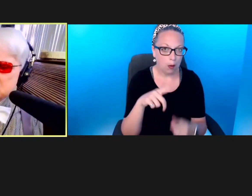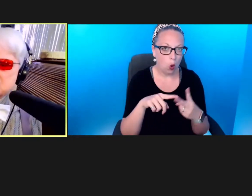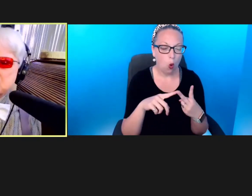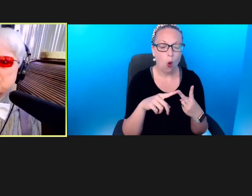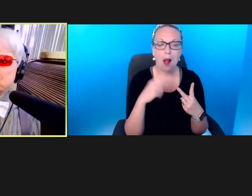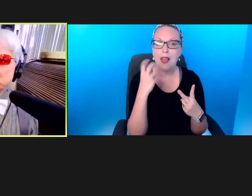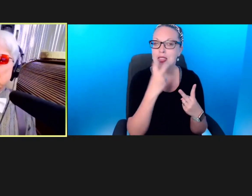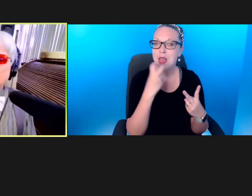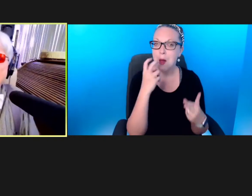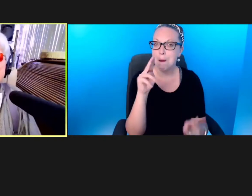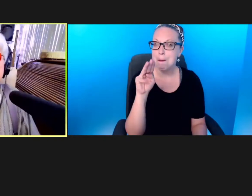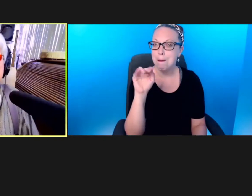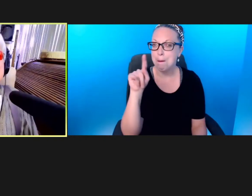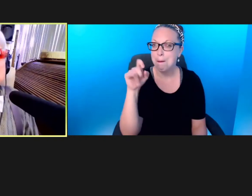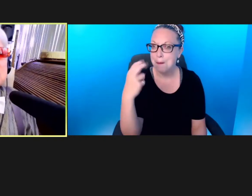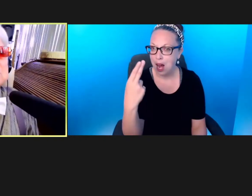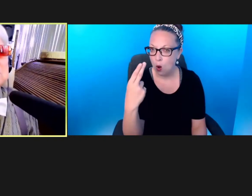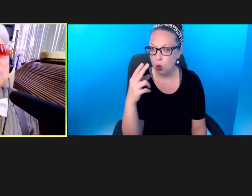because it is